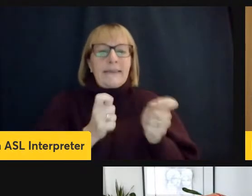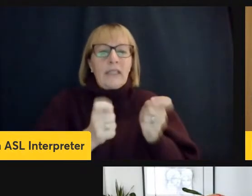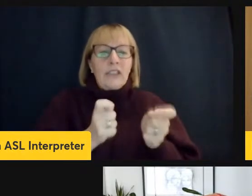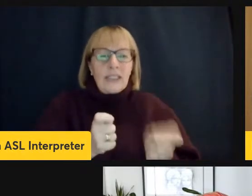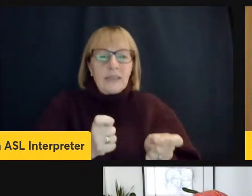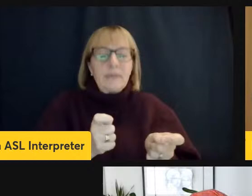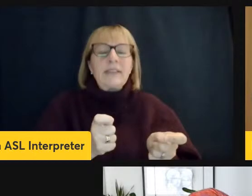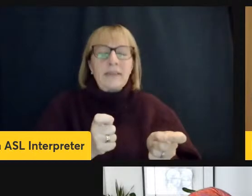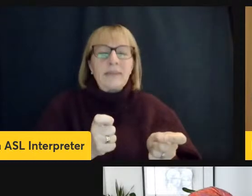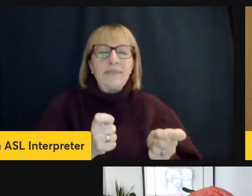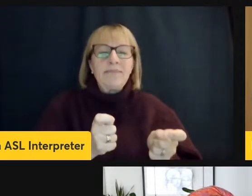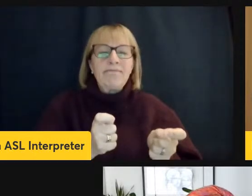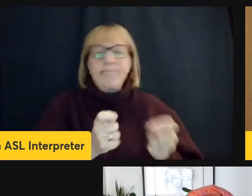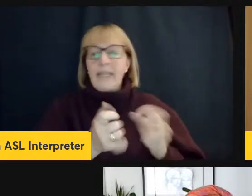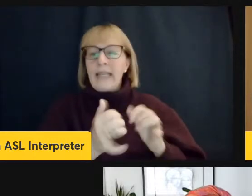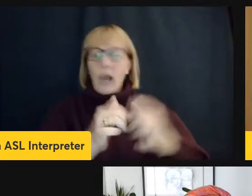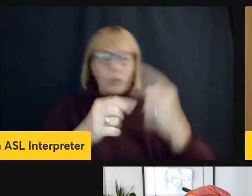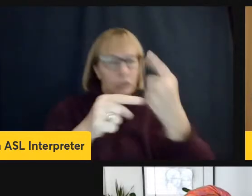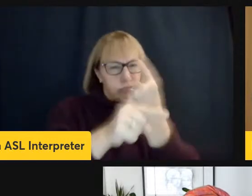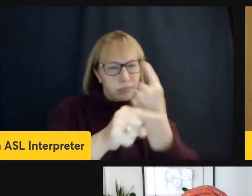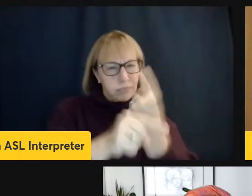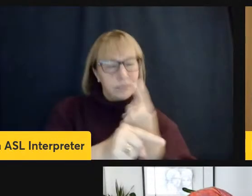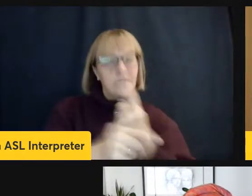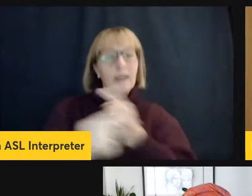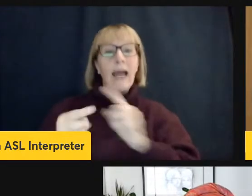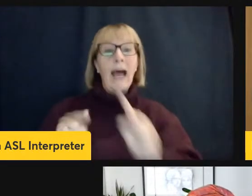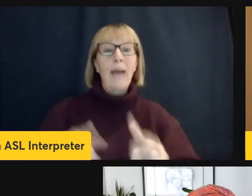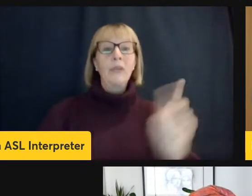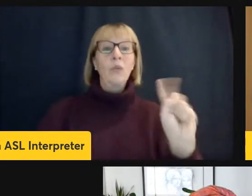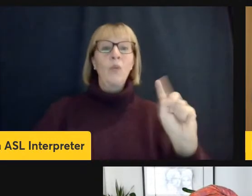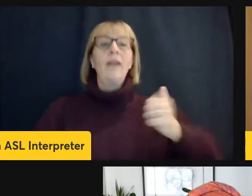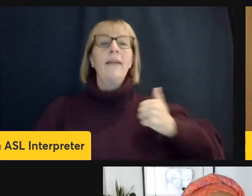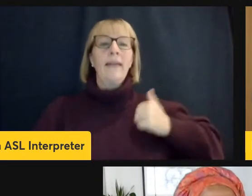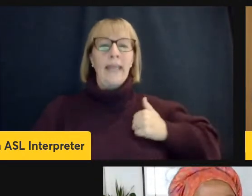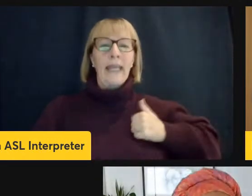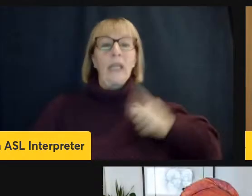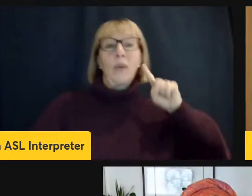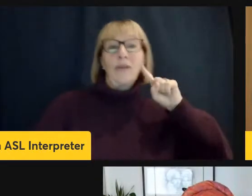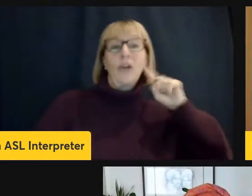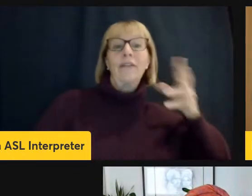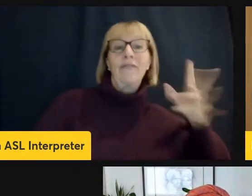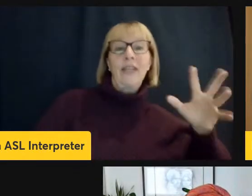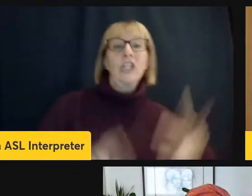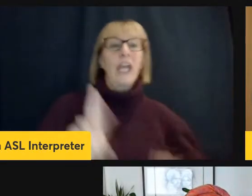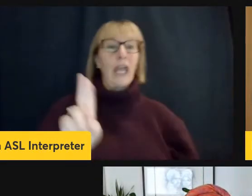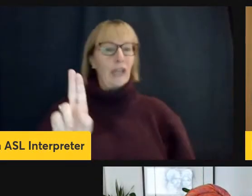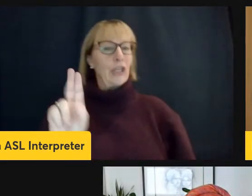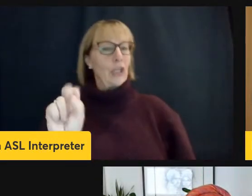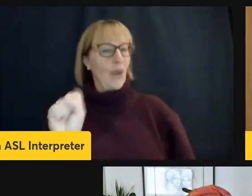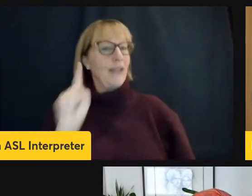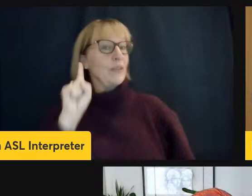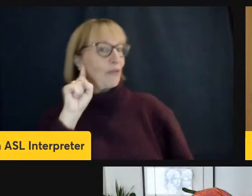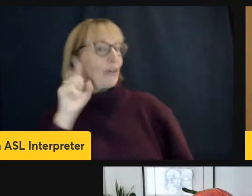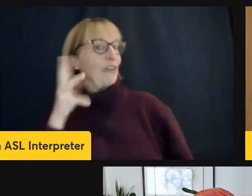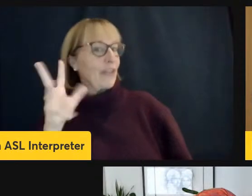corrections are happening in Canada. Mhm. And the US and around the